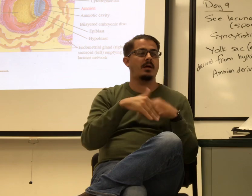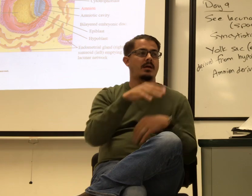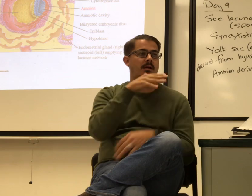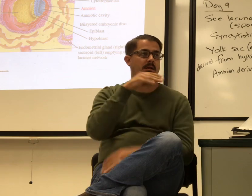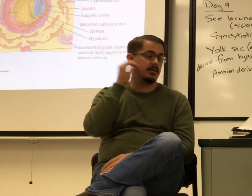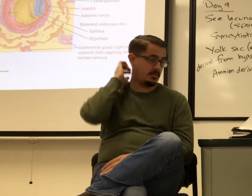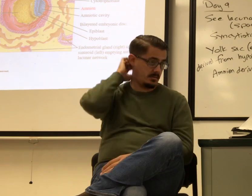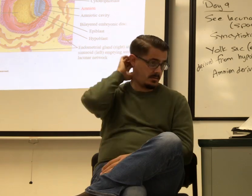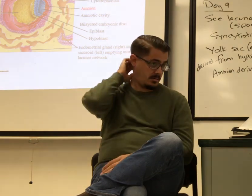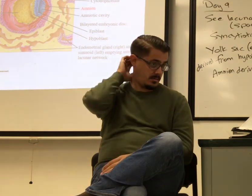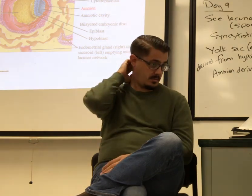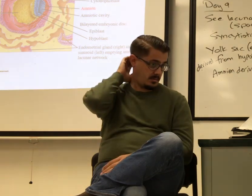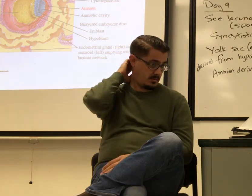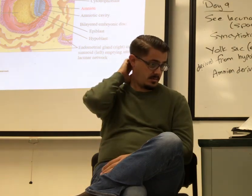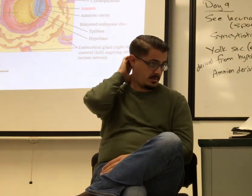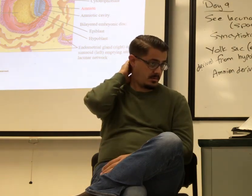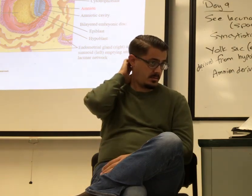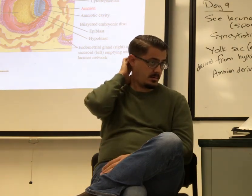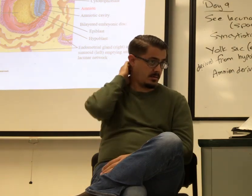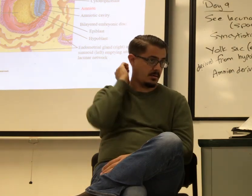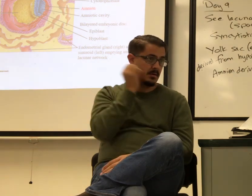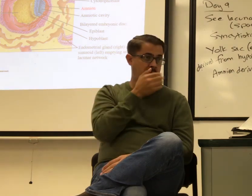with maternal blood